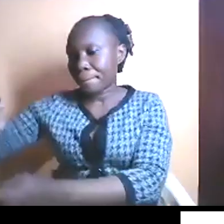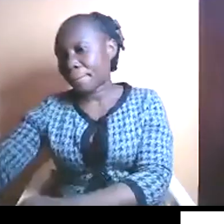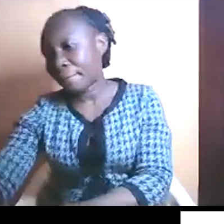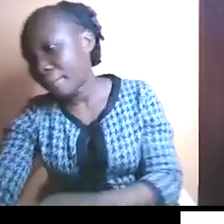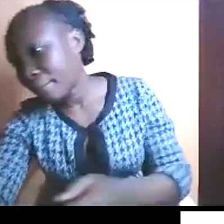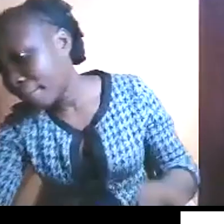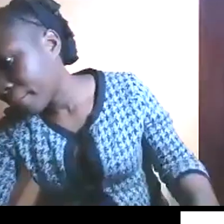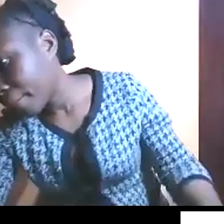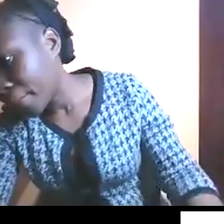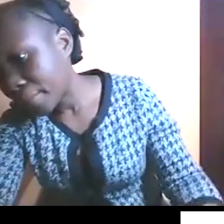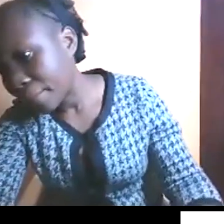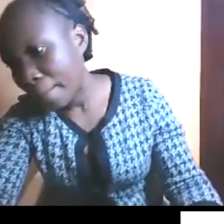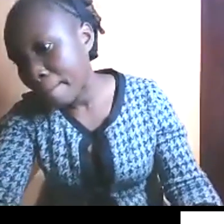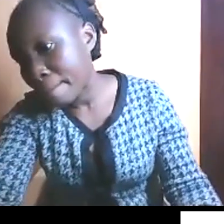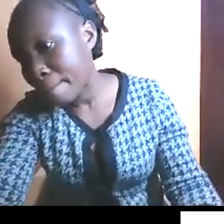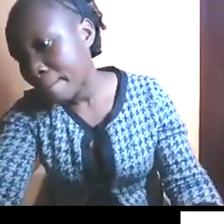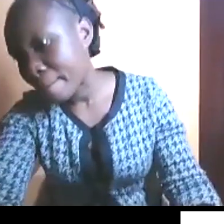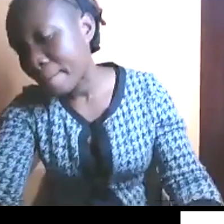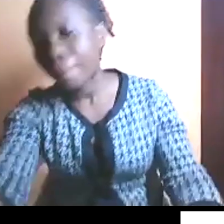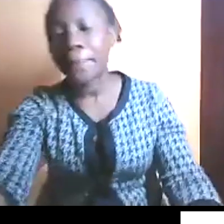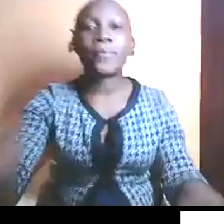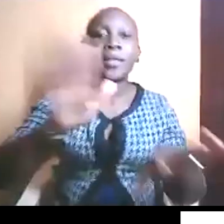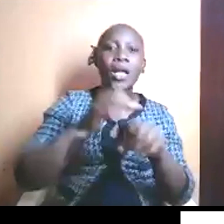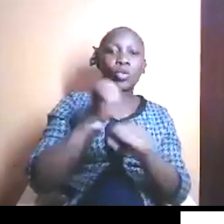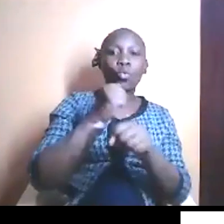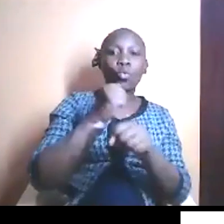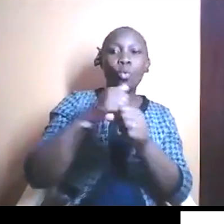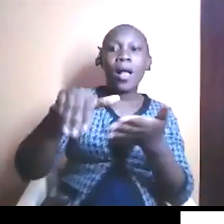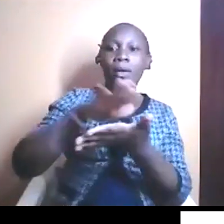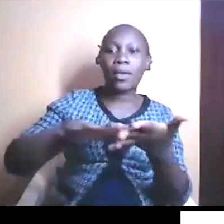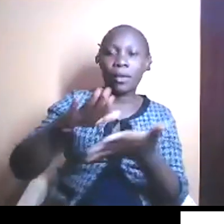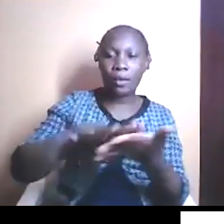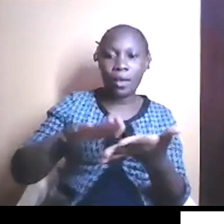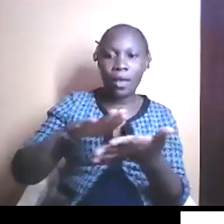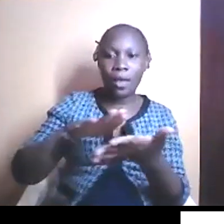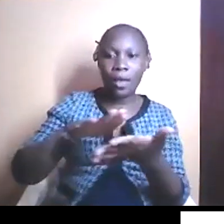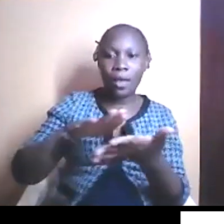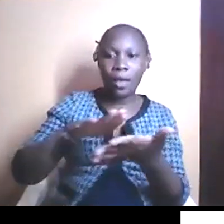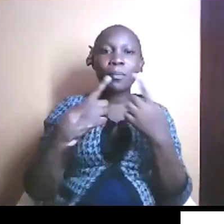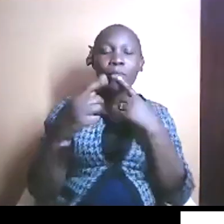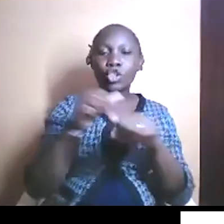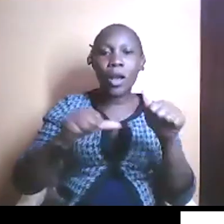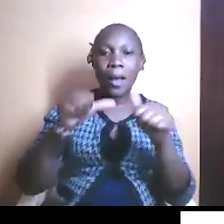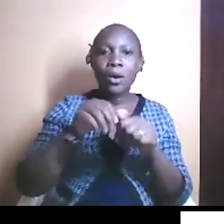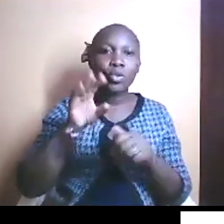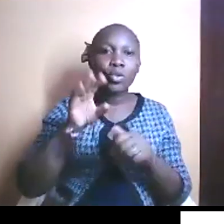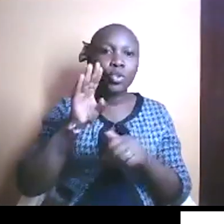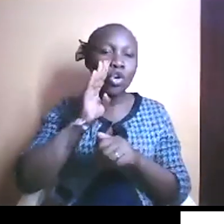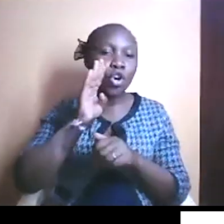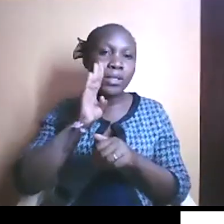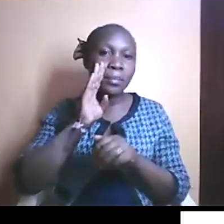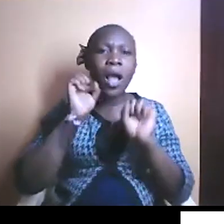seen Jocelyn, I've seen like 5 other people talking about gossip. But so how do you deal with gossip